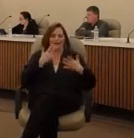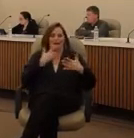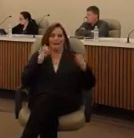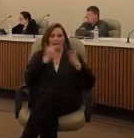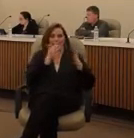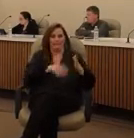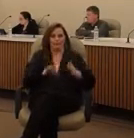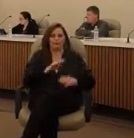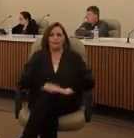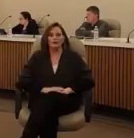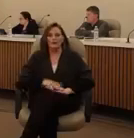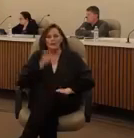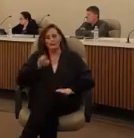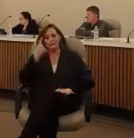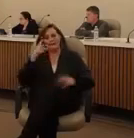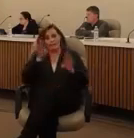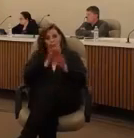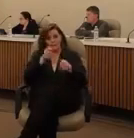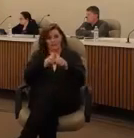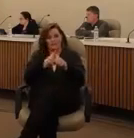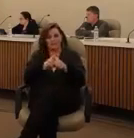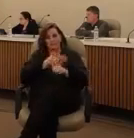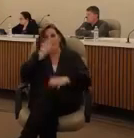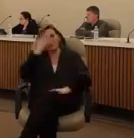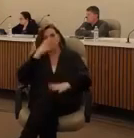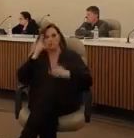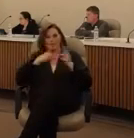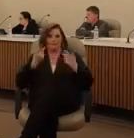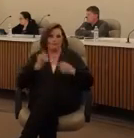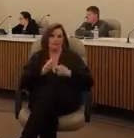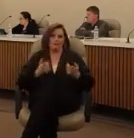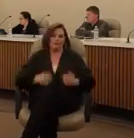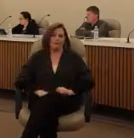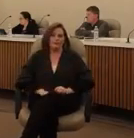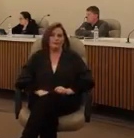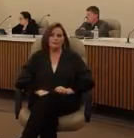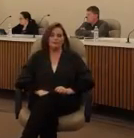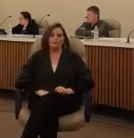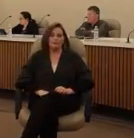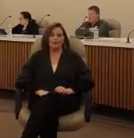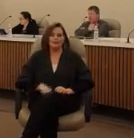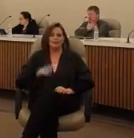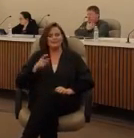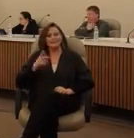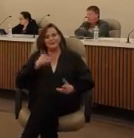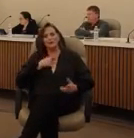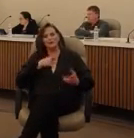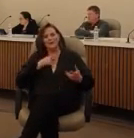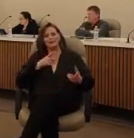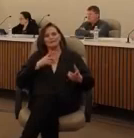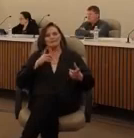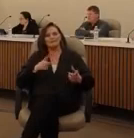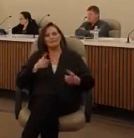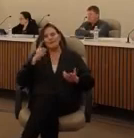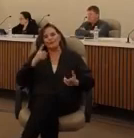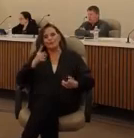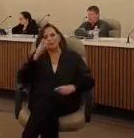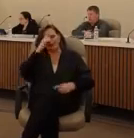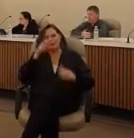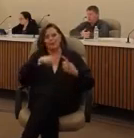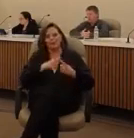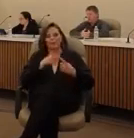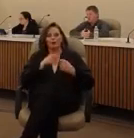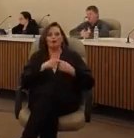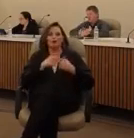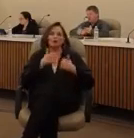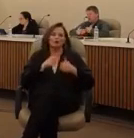the doors are in the front of the building here, right? So, I mean, you look at those things when you try to assess what kind of noise or, So that